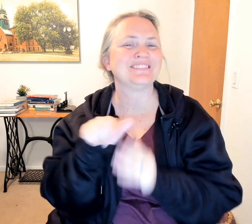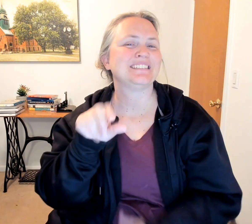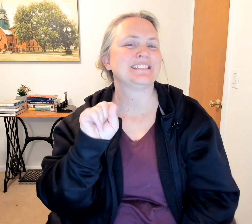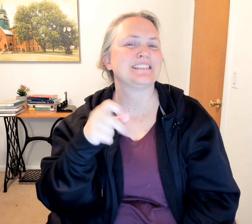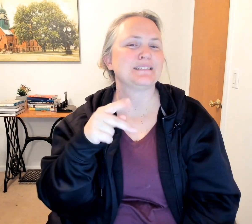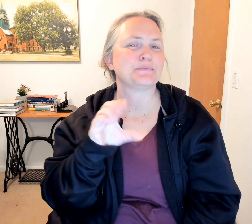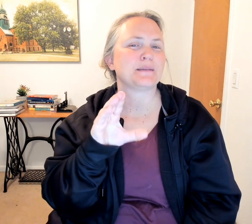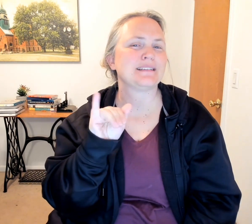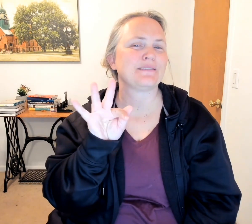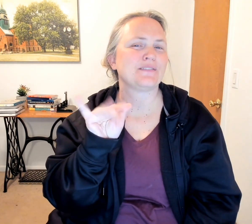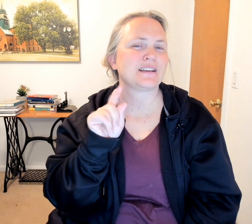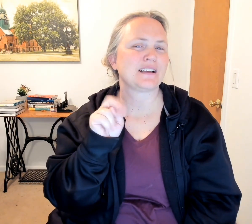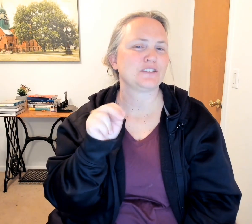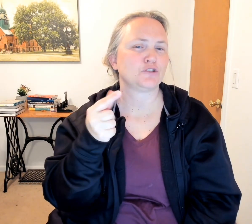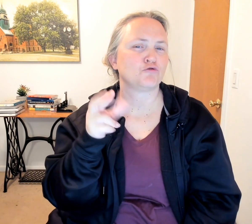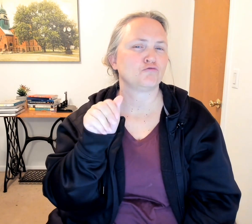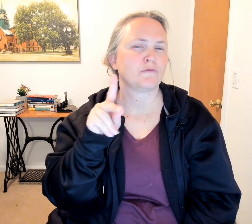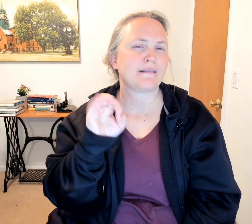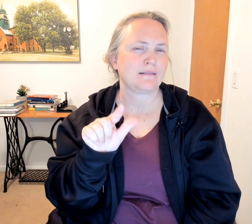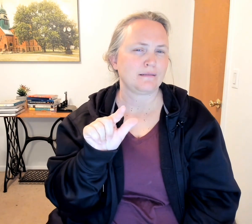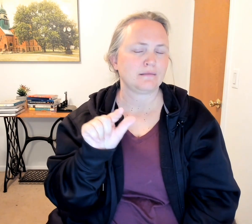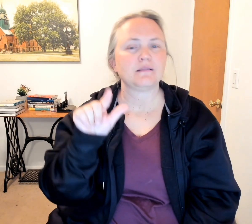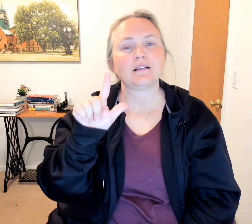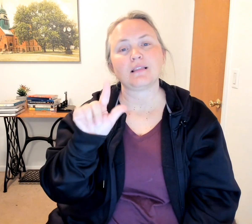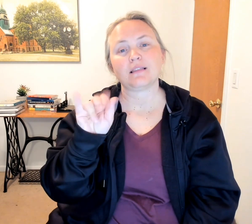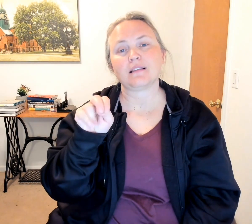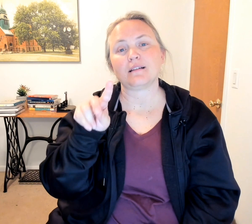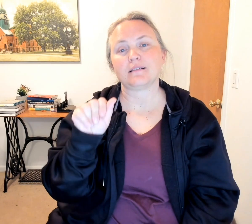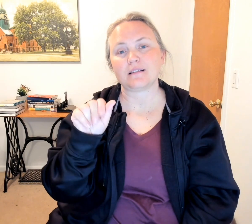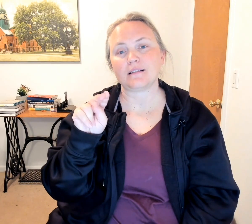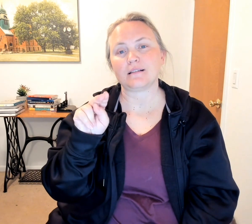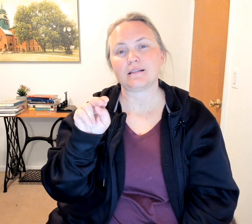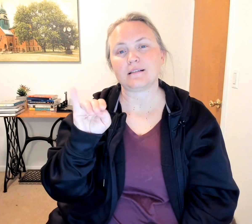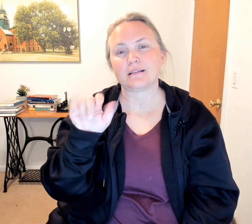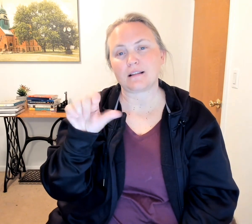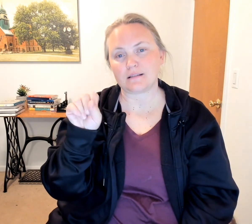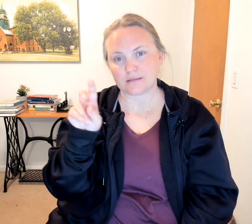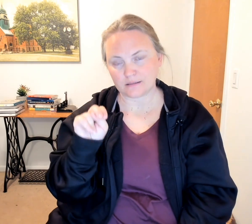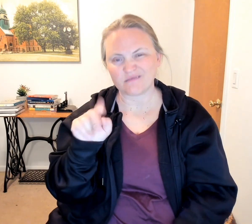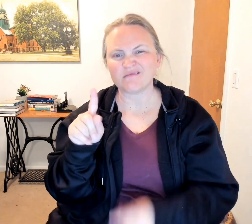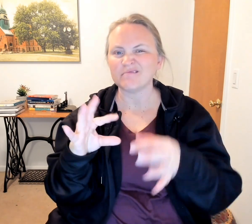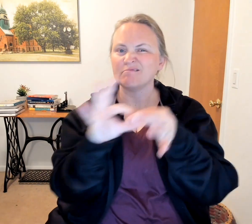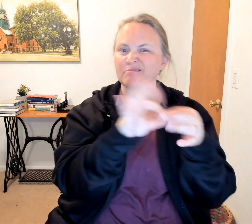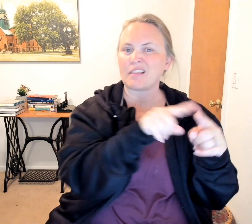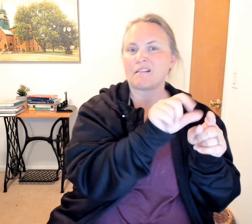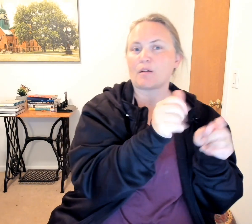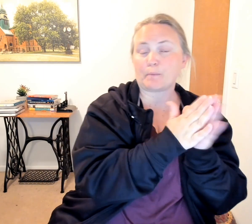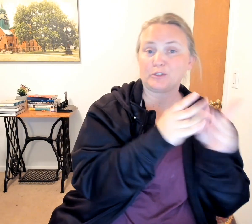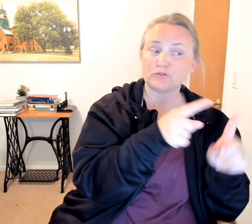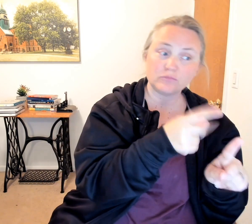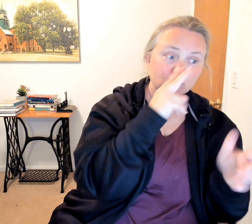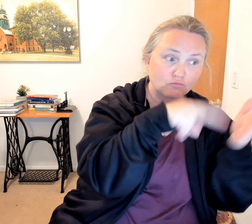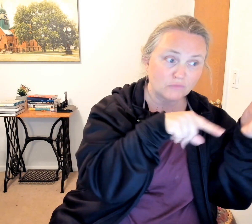is Specifications Grading by Linda Nielsen. And this book is a great accompaniment to Grading for Growth. If you are